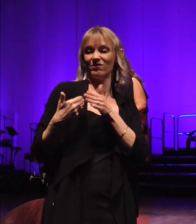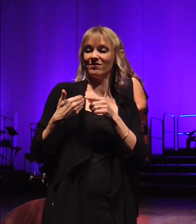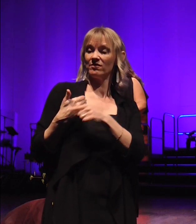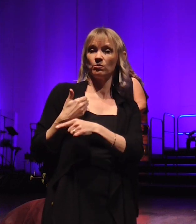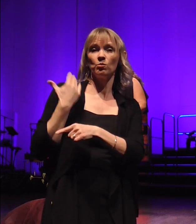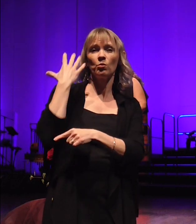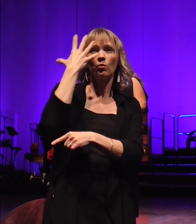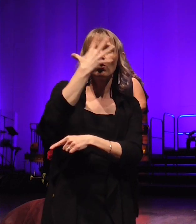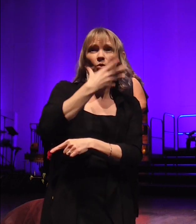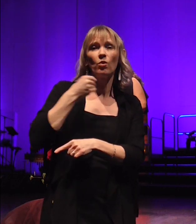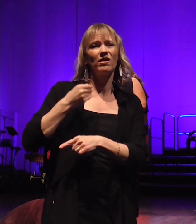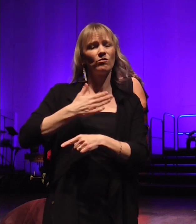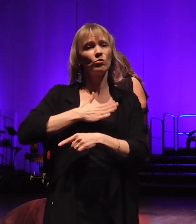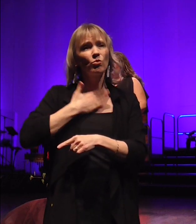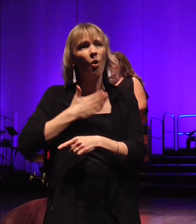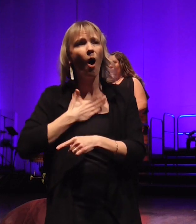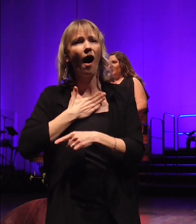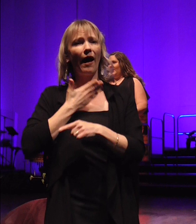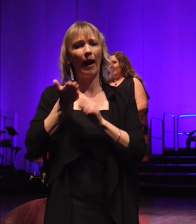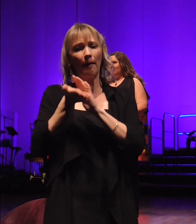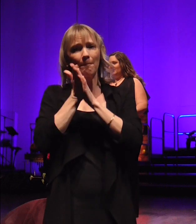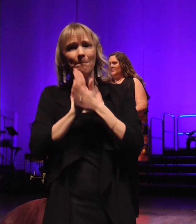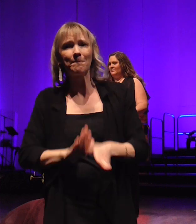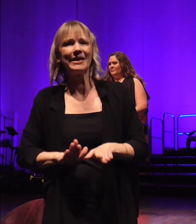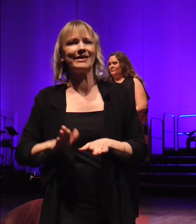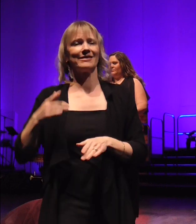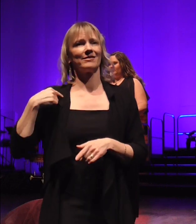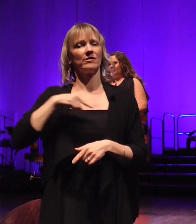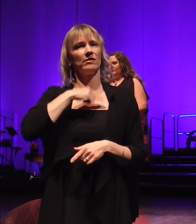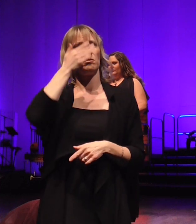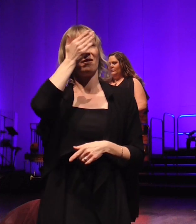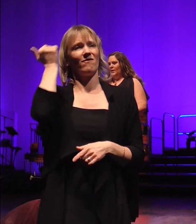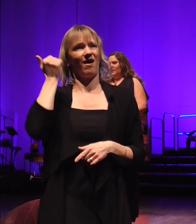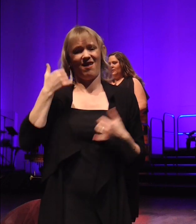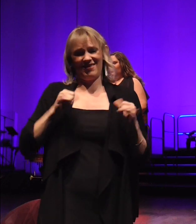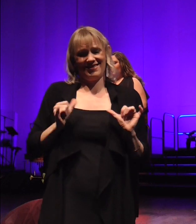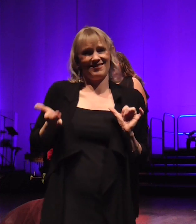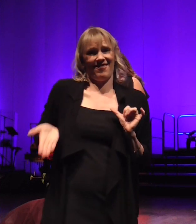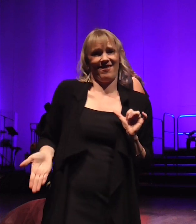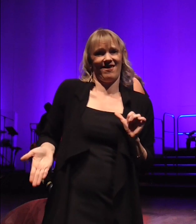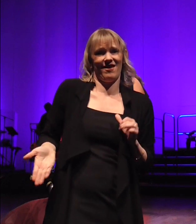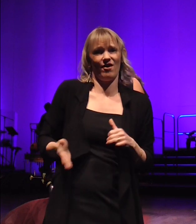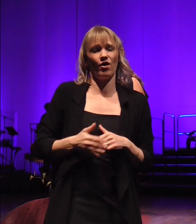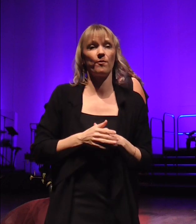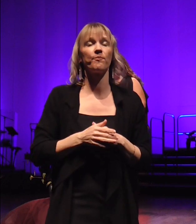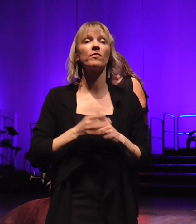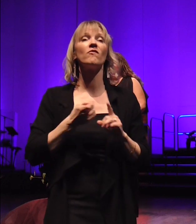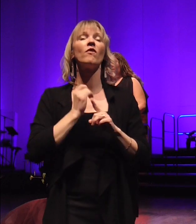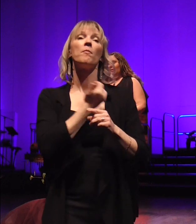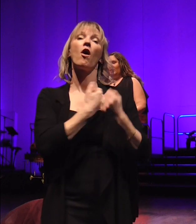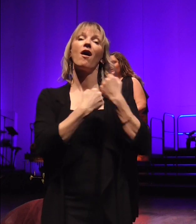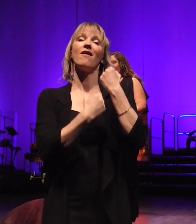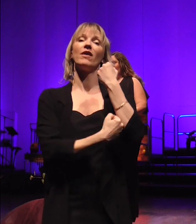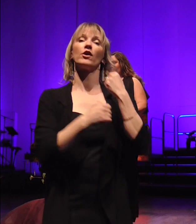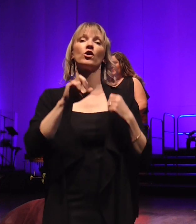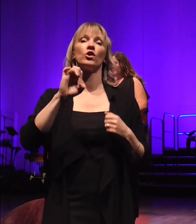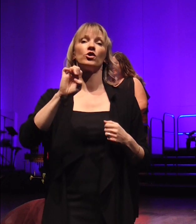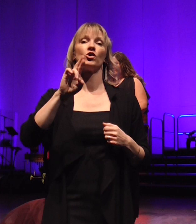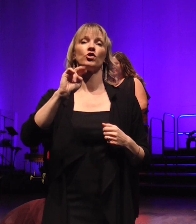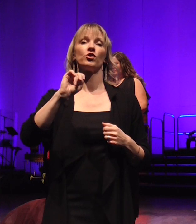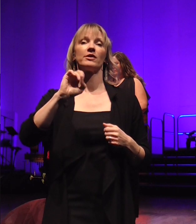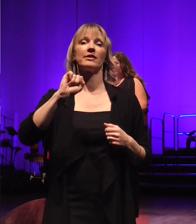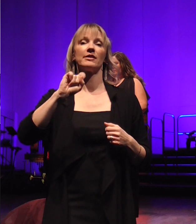of forgotten joy and unremembered peace. And from our founder, Ernest